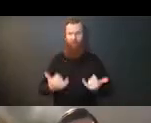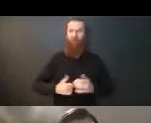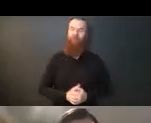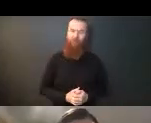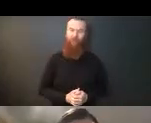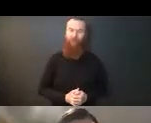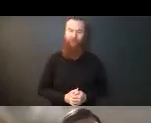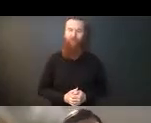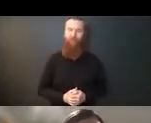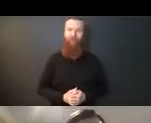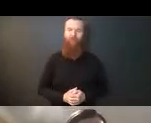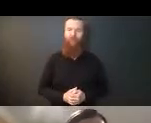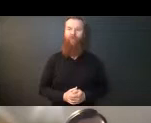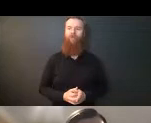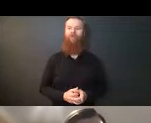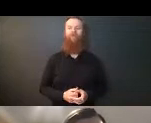Thank you, Sam.